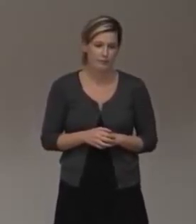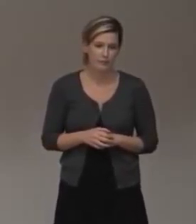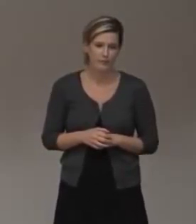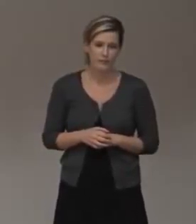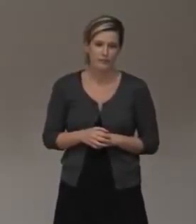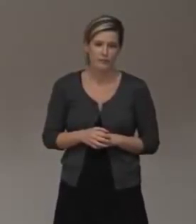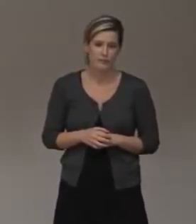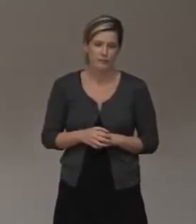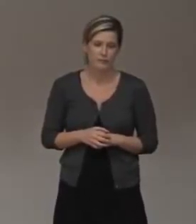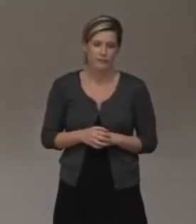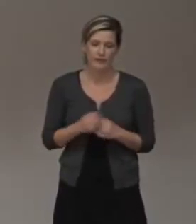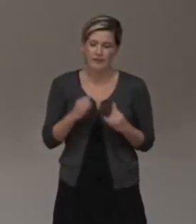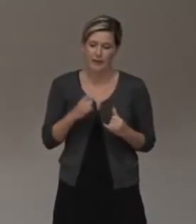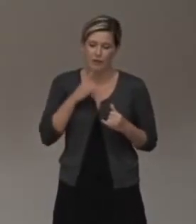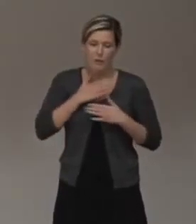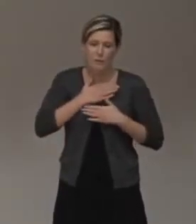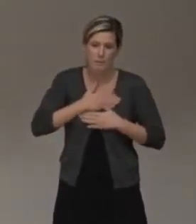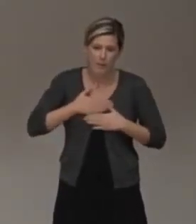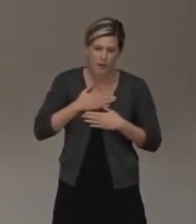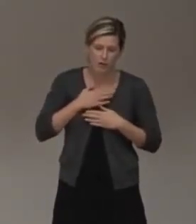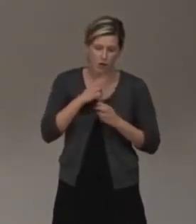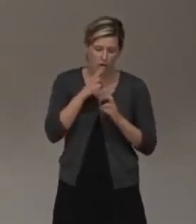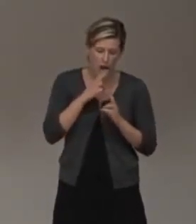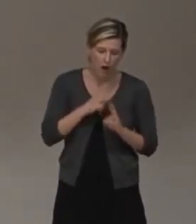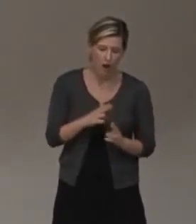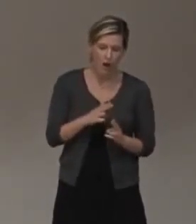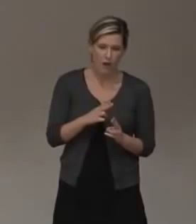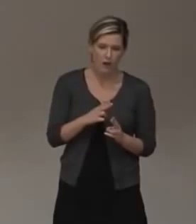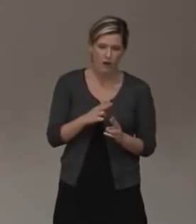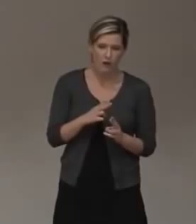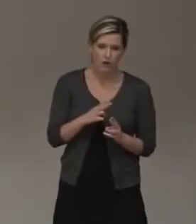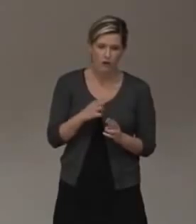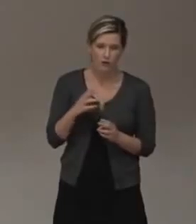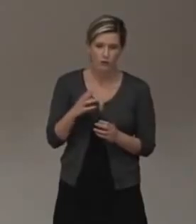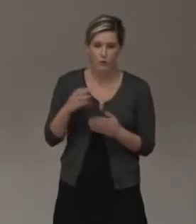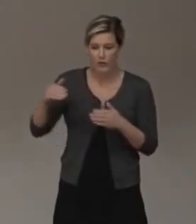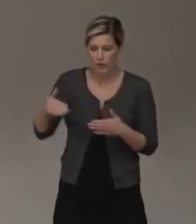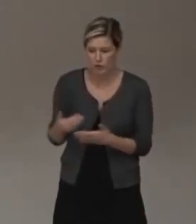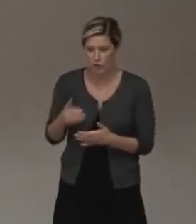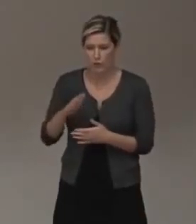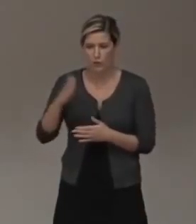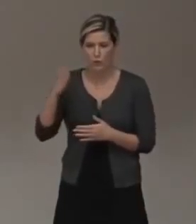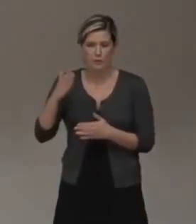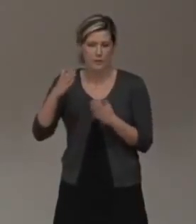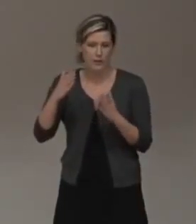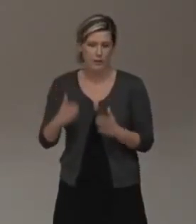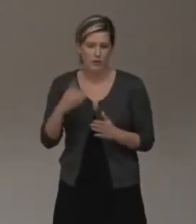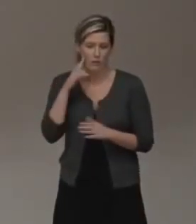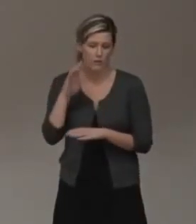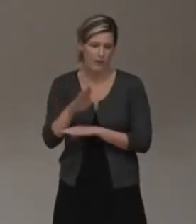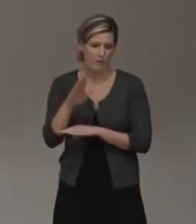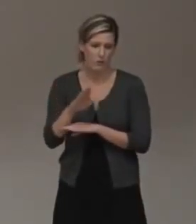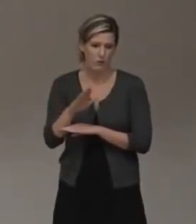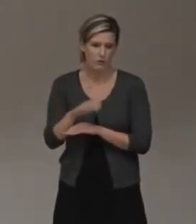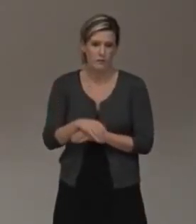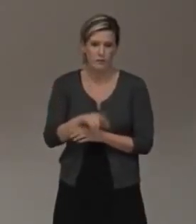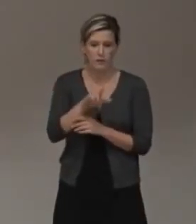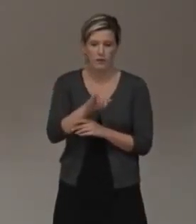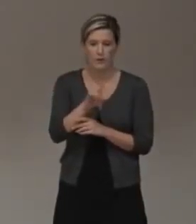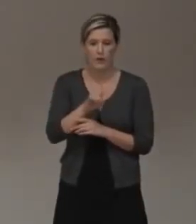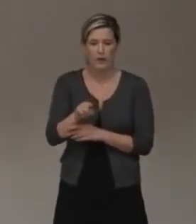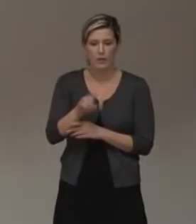honor and a pleasure to present your keynote speaker for this afternoon. Liz